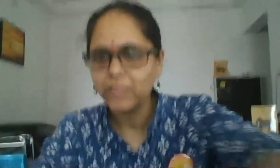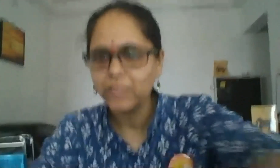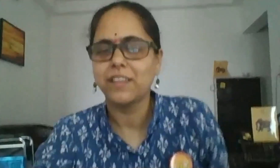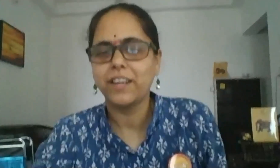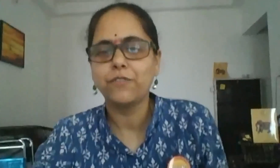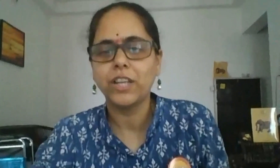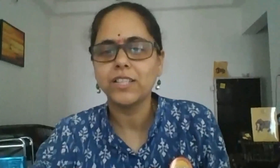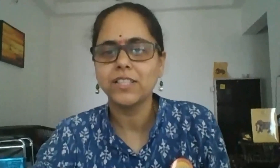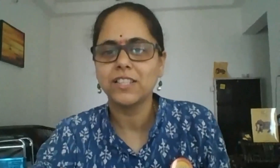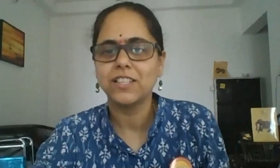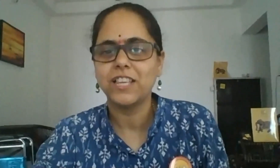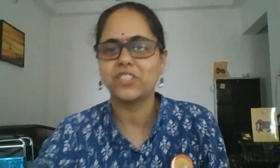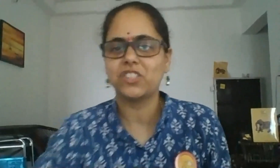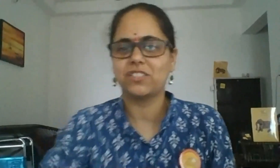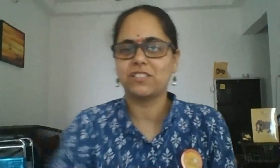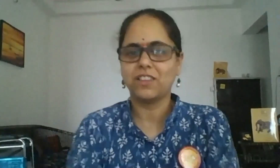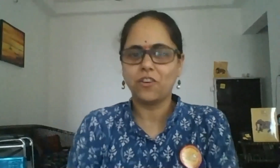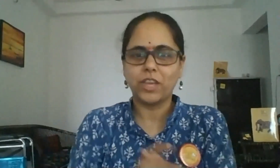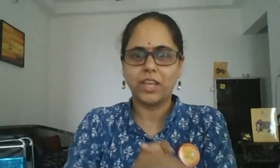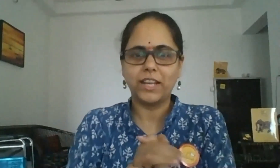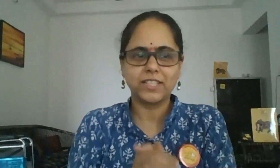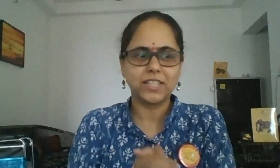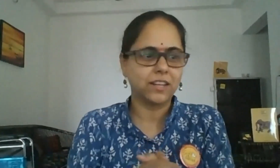Ready for test? Yes. Okay, let's start.